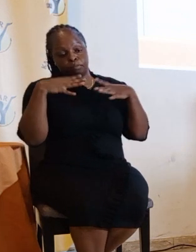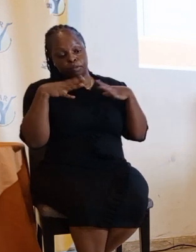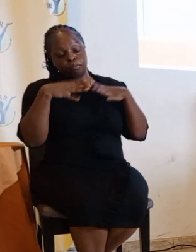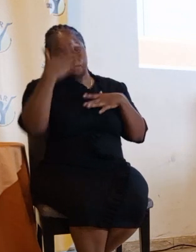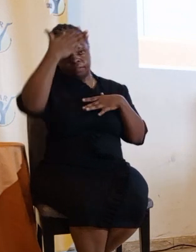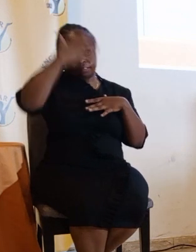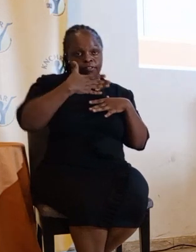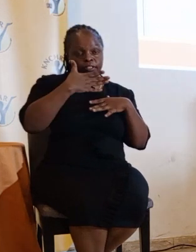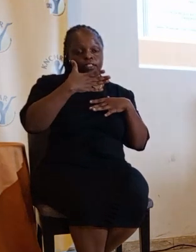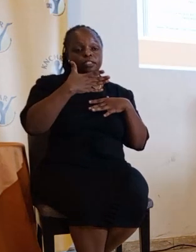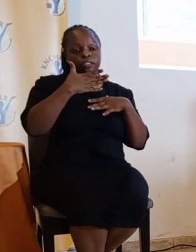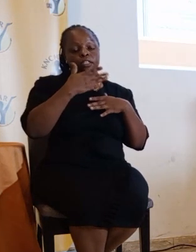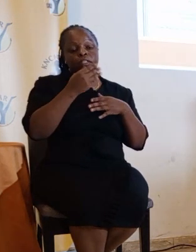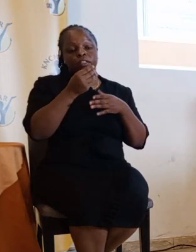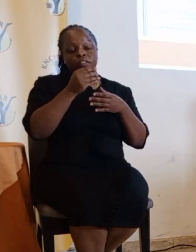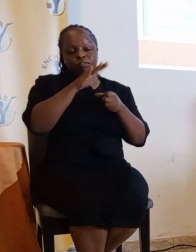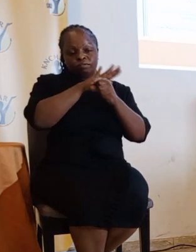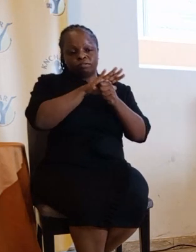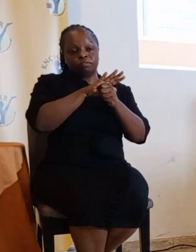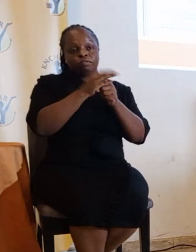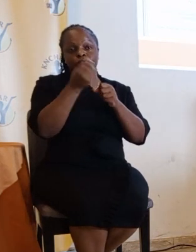face acute food shortage